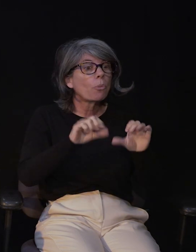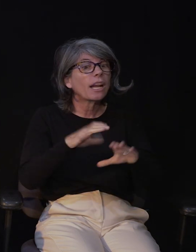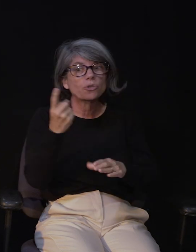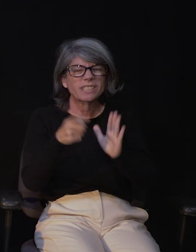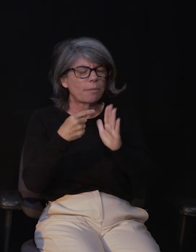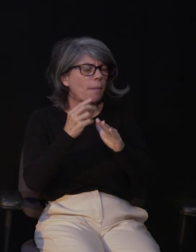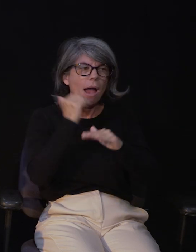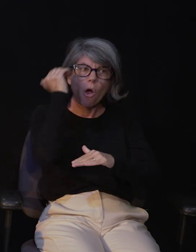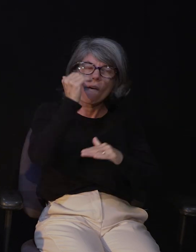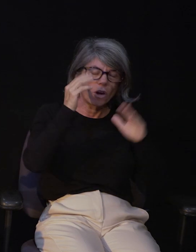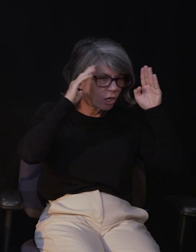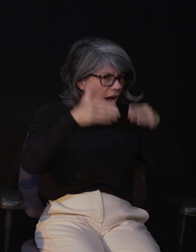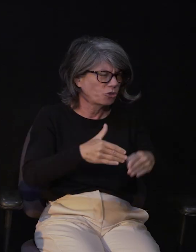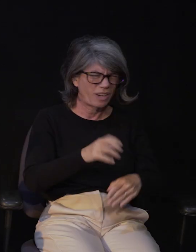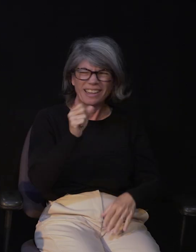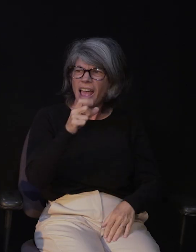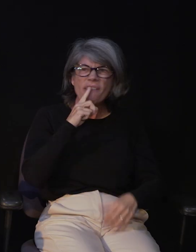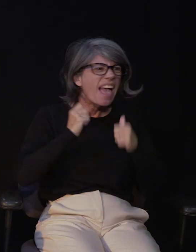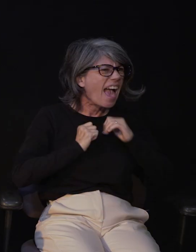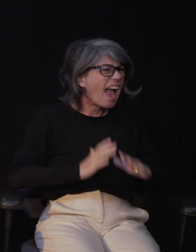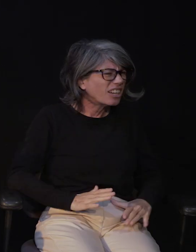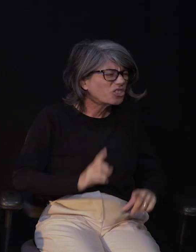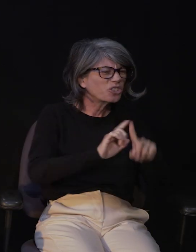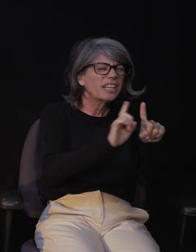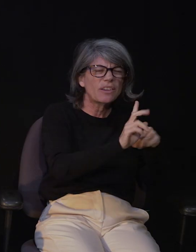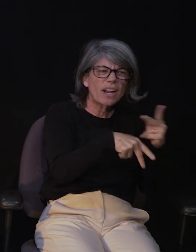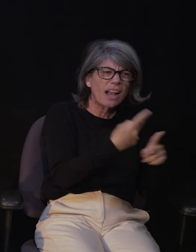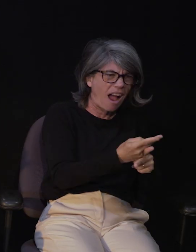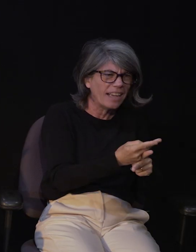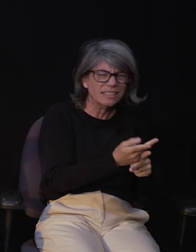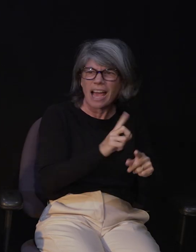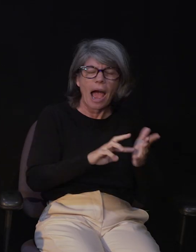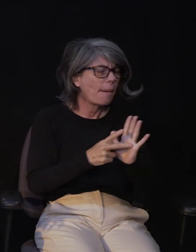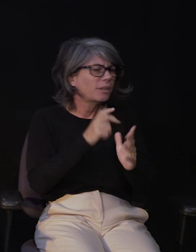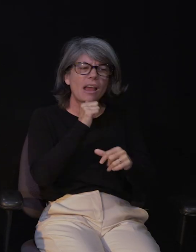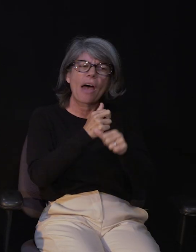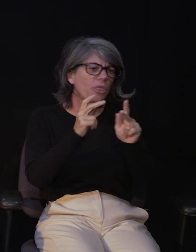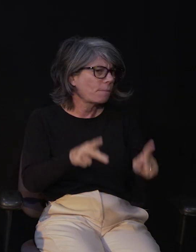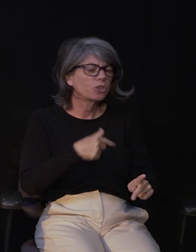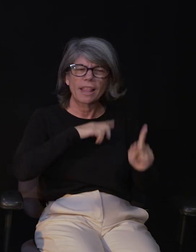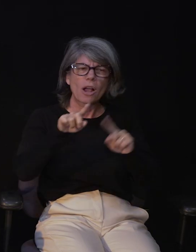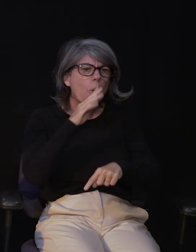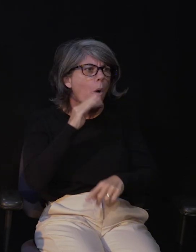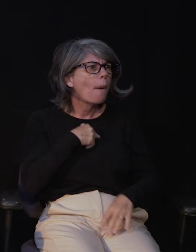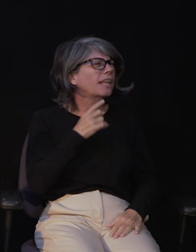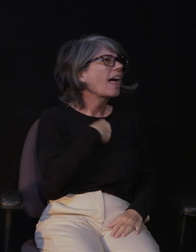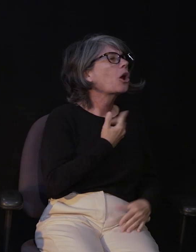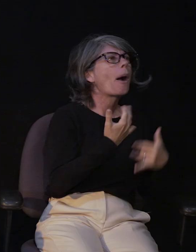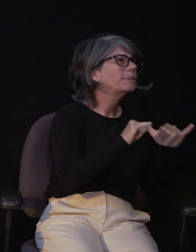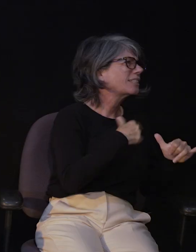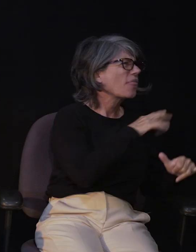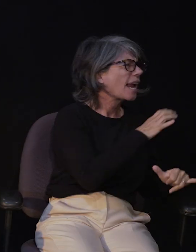I over-concentrate. There's actors are all different kinds of, I am not the person that goes home and is like, oh, I'm still